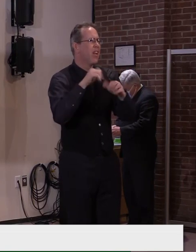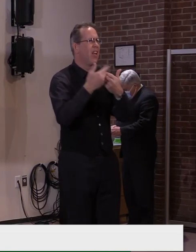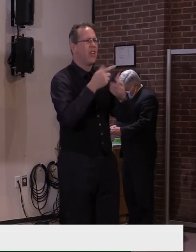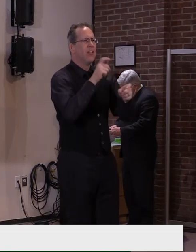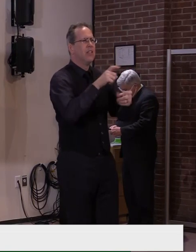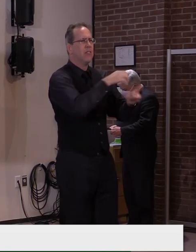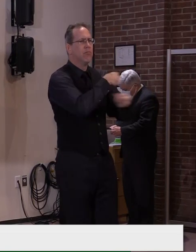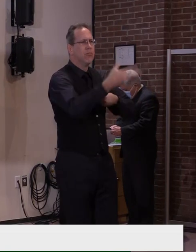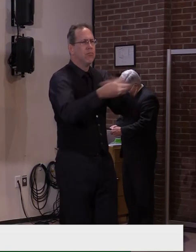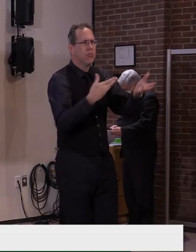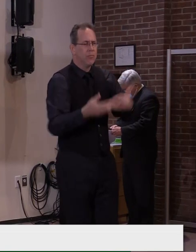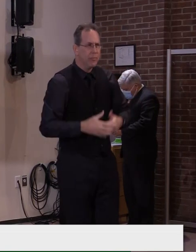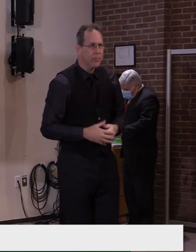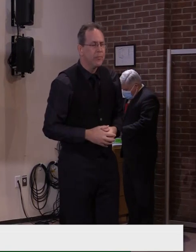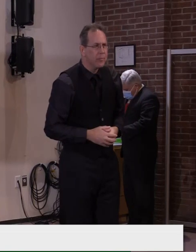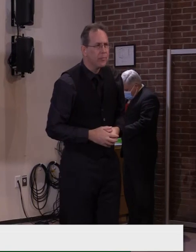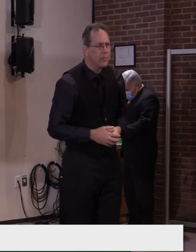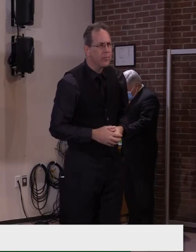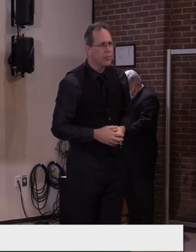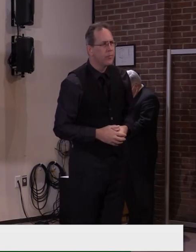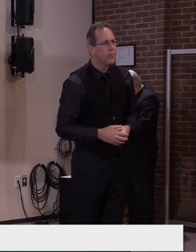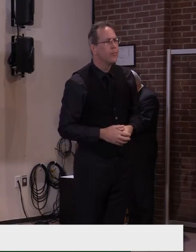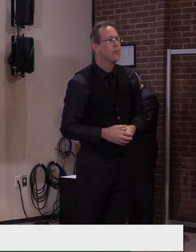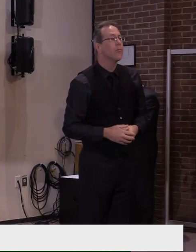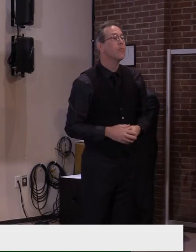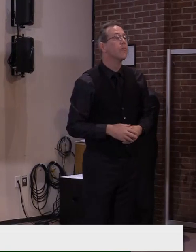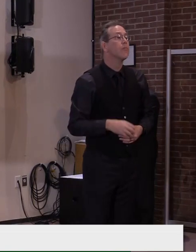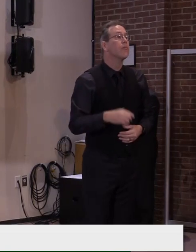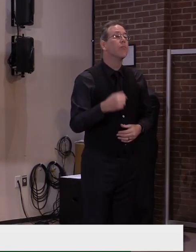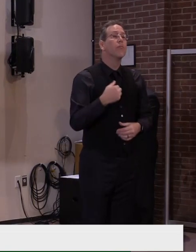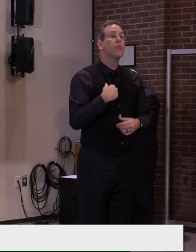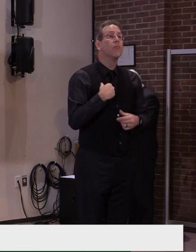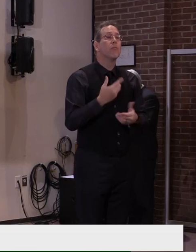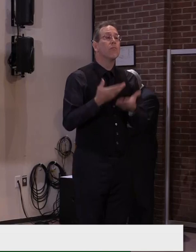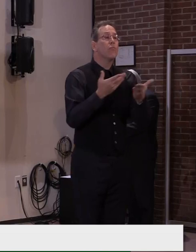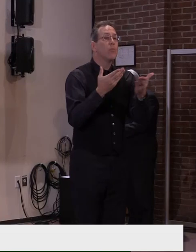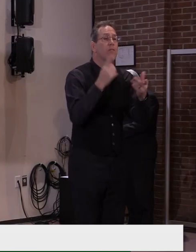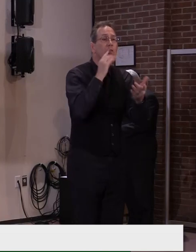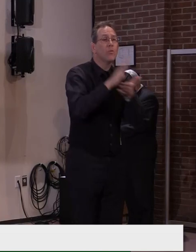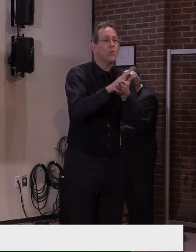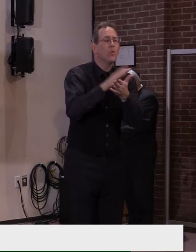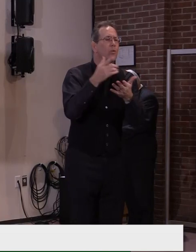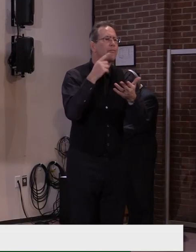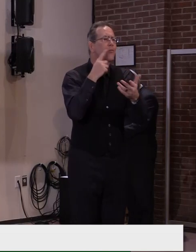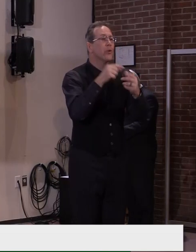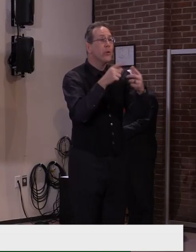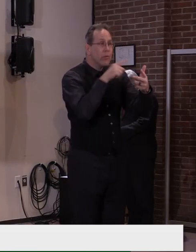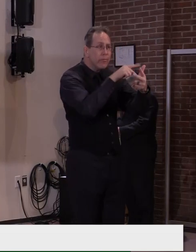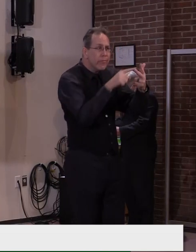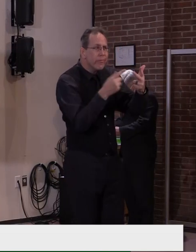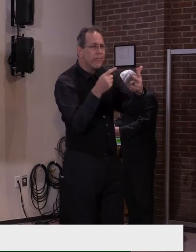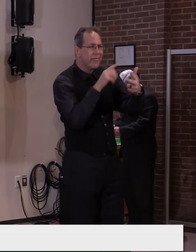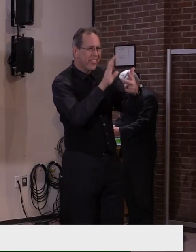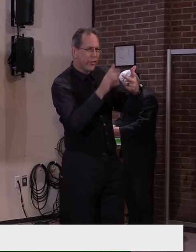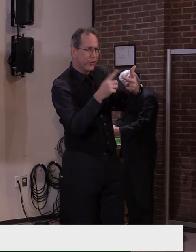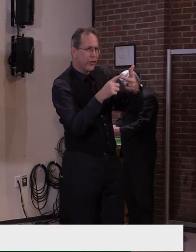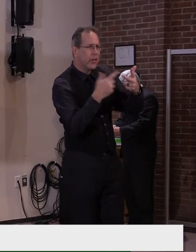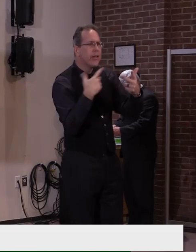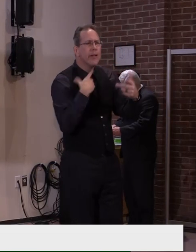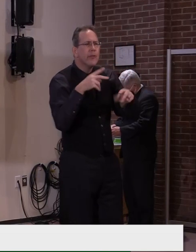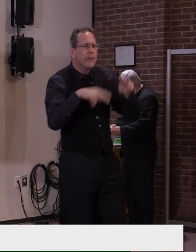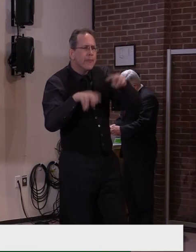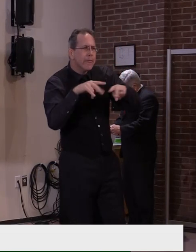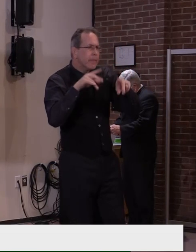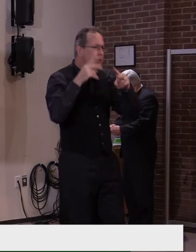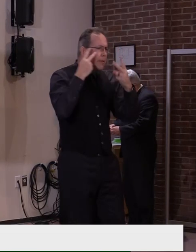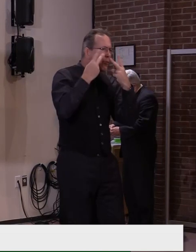In terms of our mitigation recommendations for schools, we're still evaluating if changes to our recommendations will be necessary. We